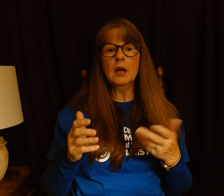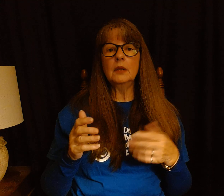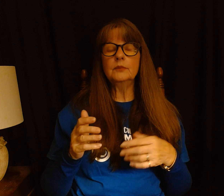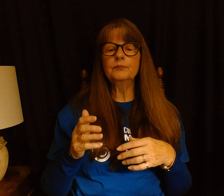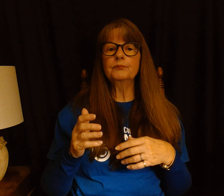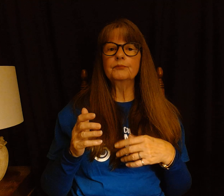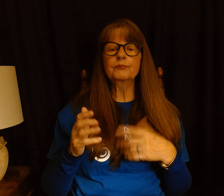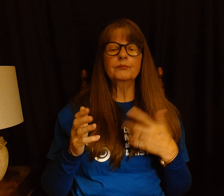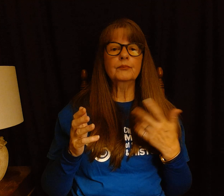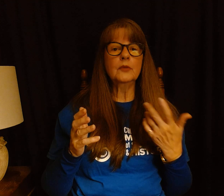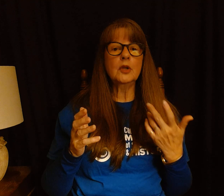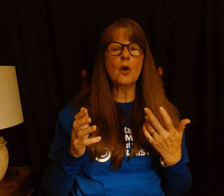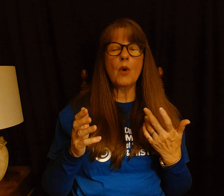on